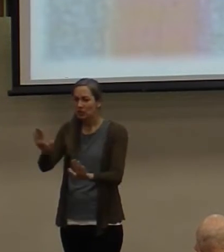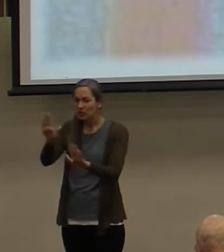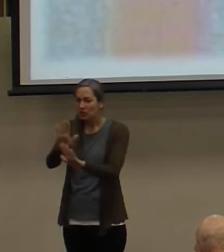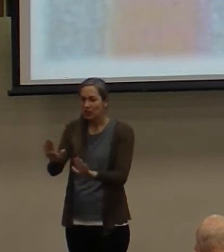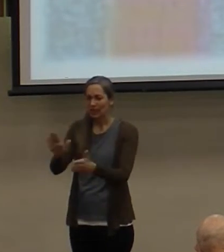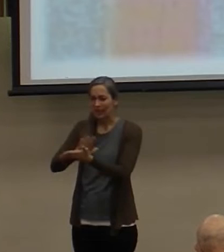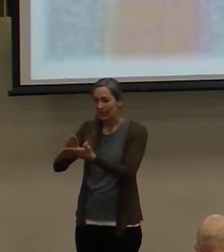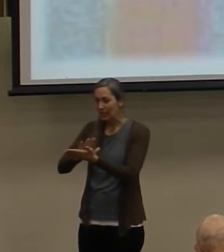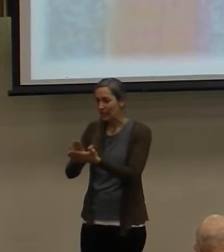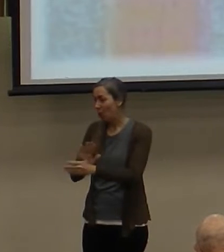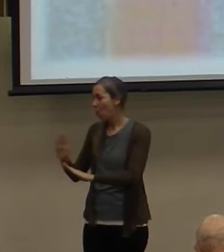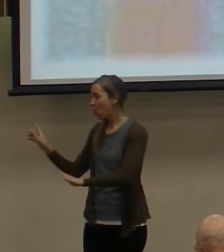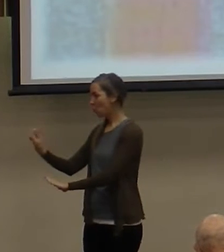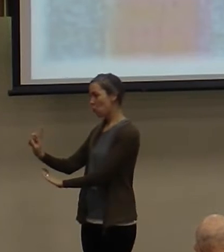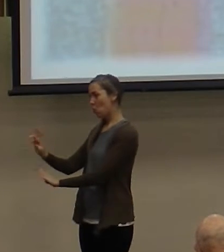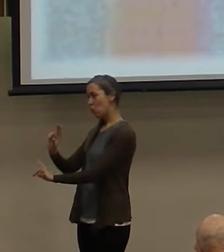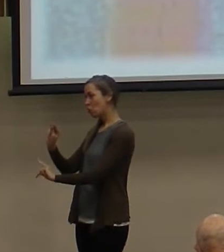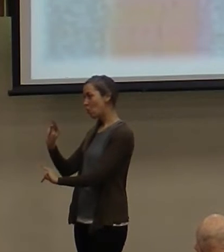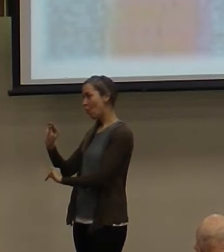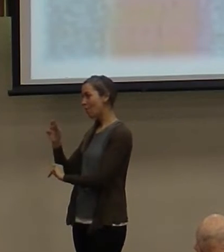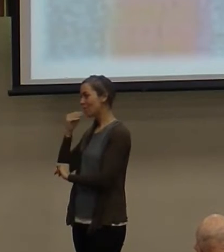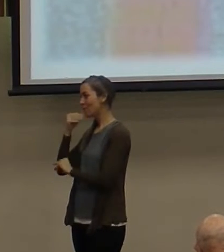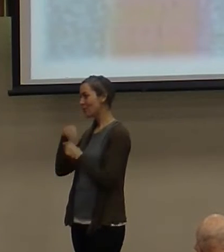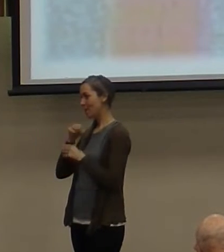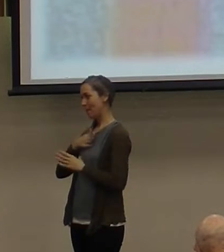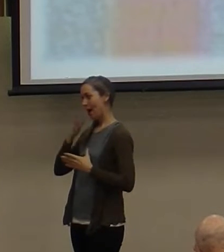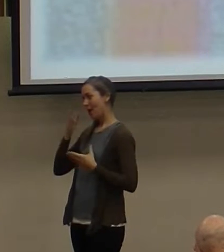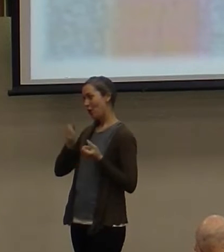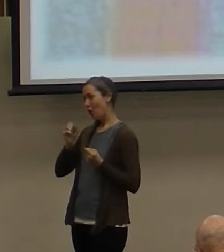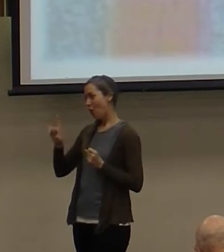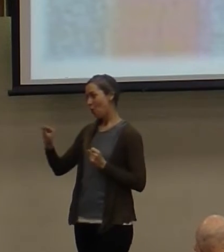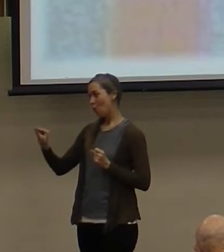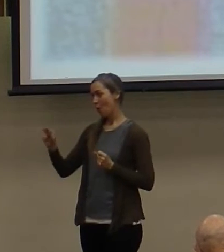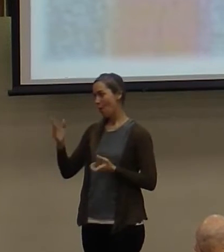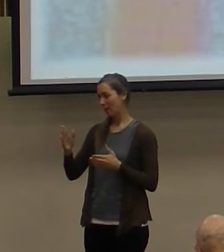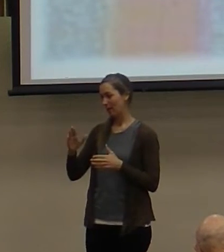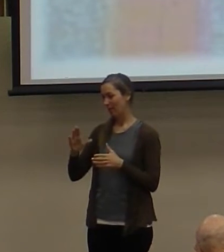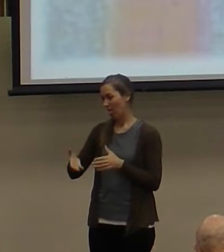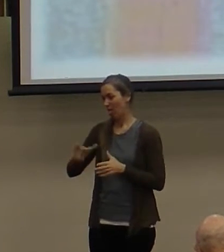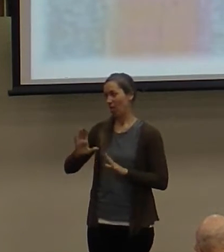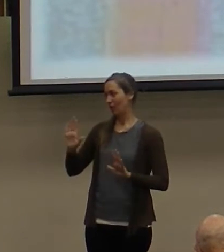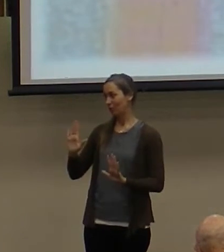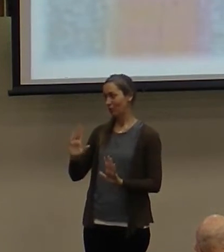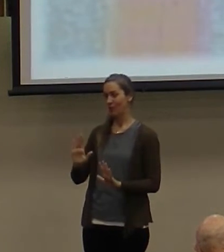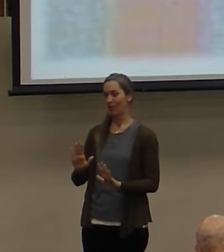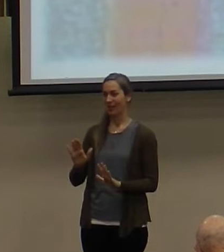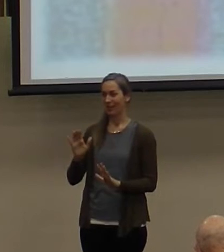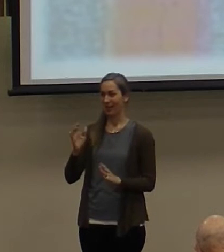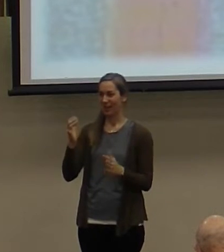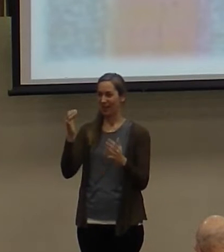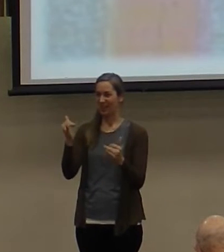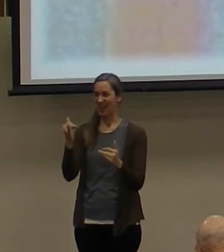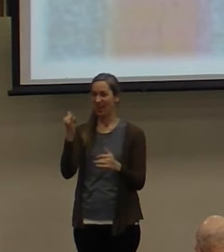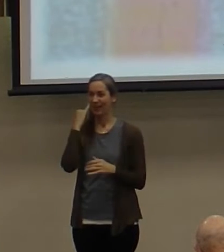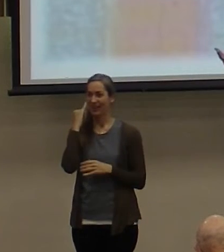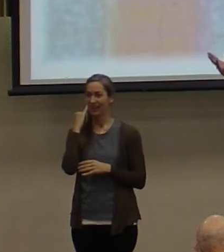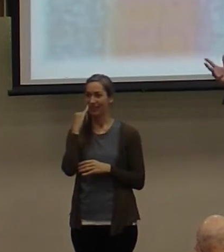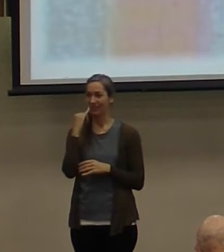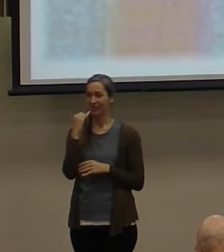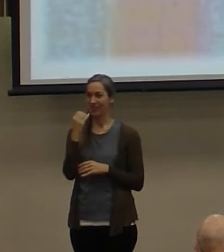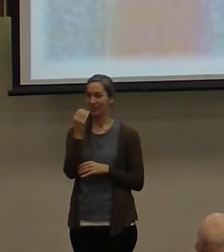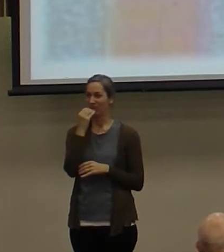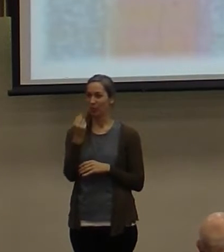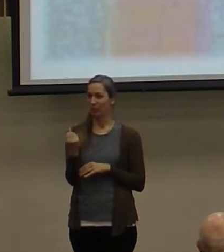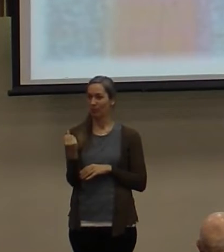you wouldn't let anybody eat in your car because they might drop a crumb or two in there. Now, if you threw a seed in the back seat, something would